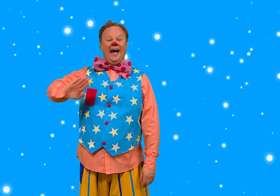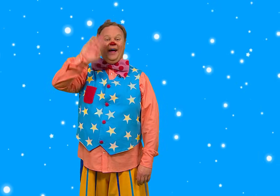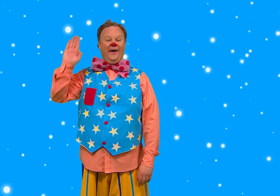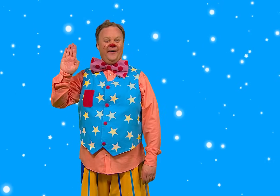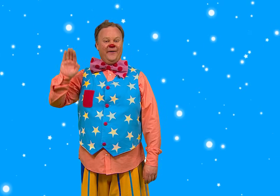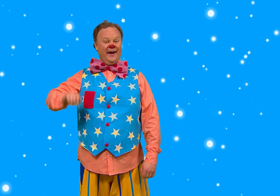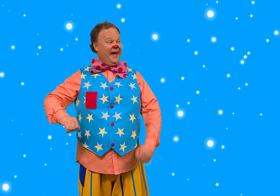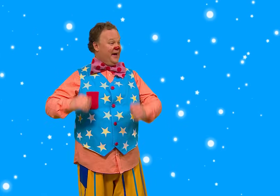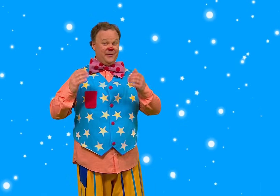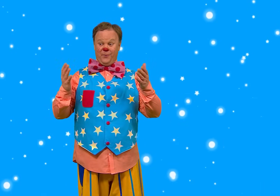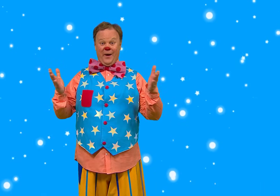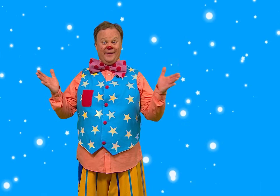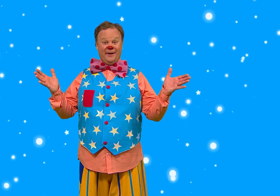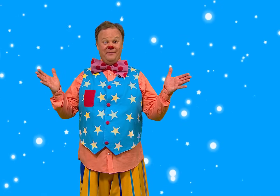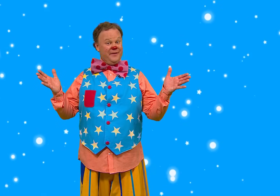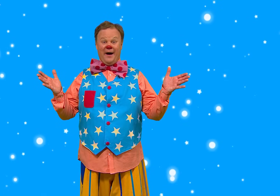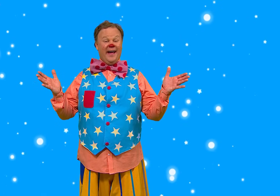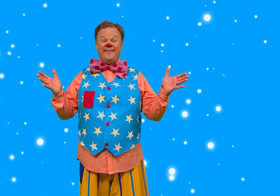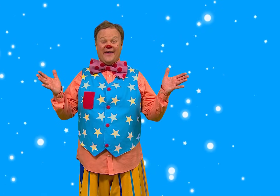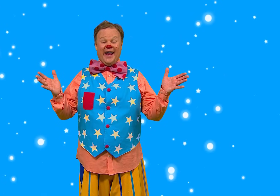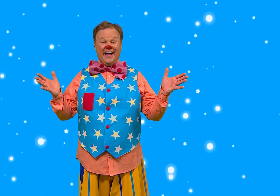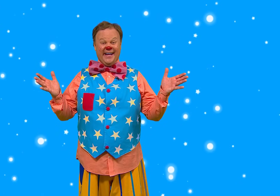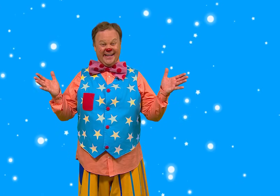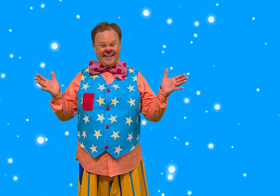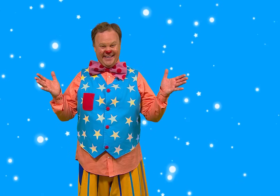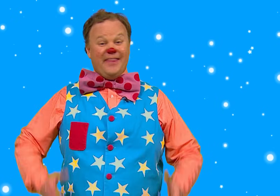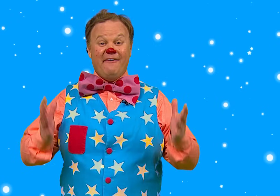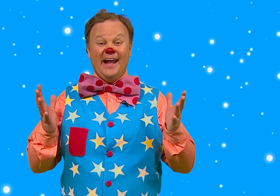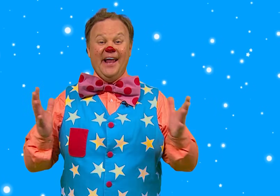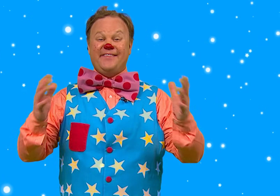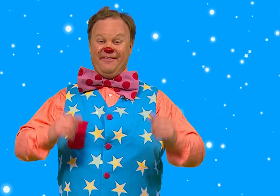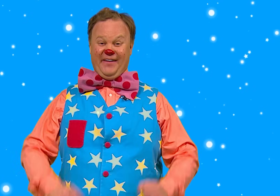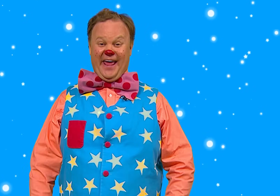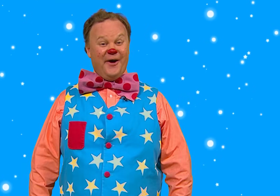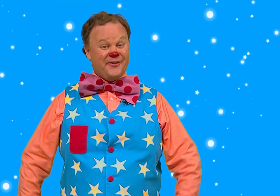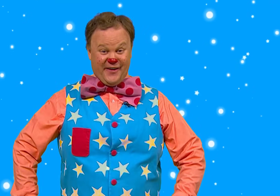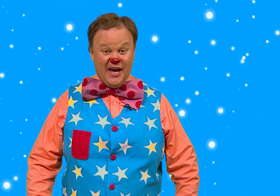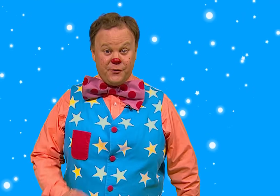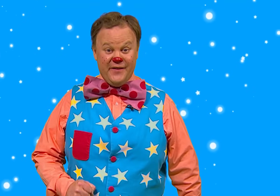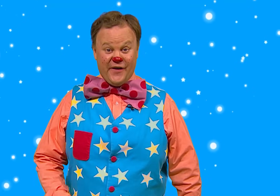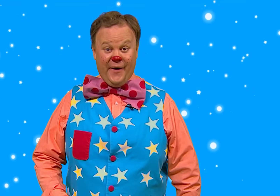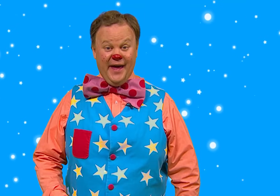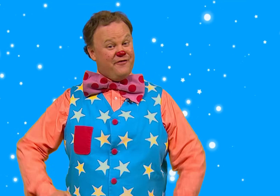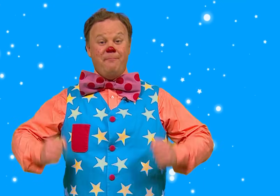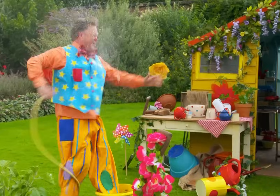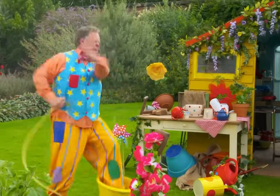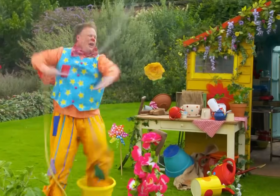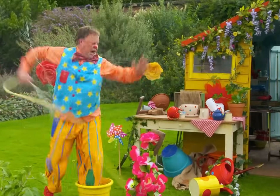Hello, and welcome to my channel. There are lots of videos for you to enjoy of me and all